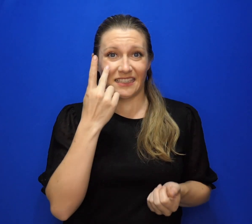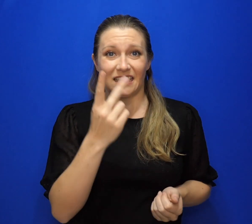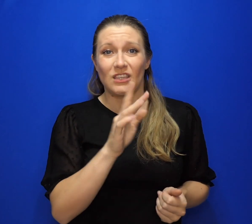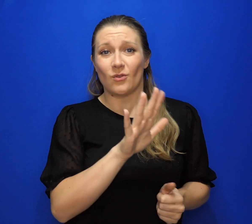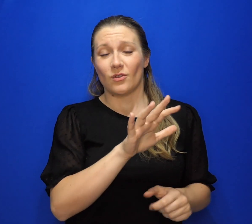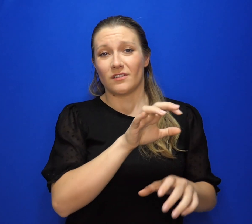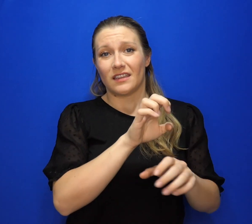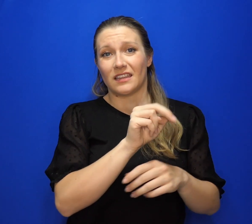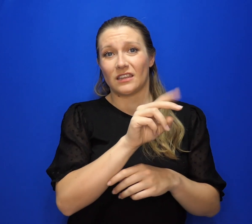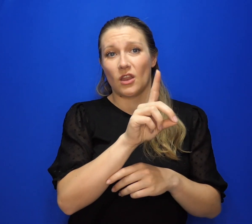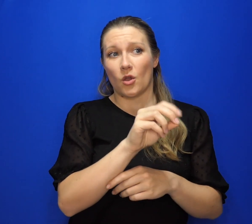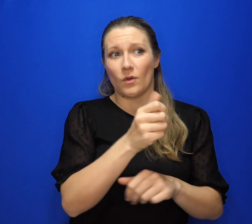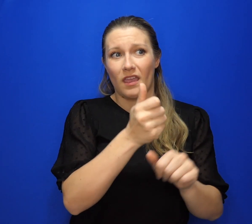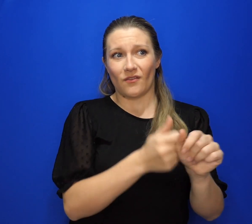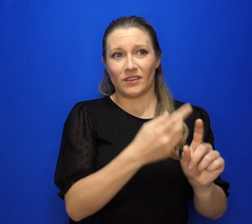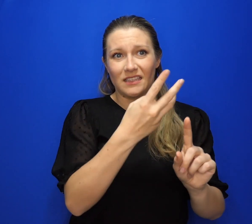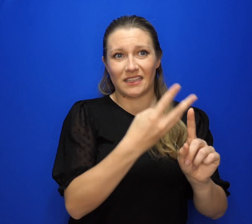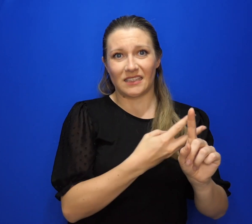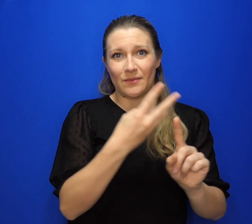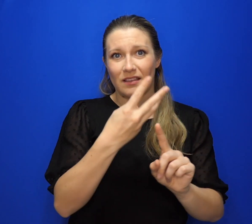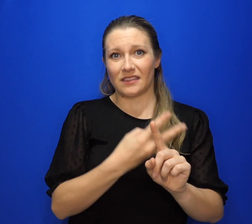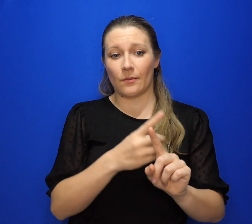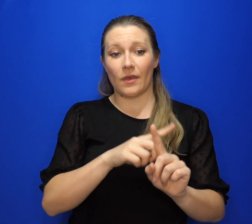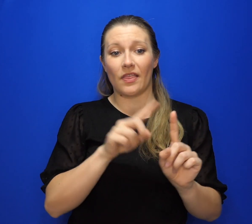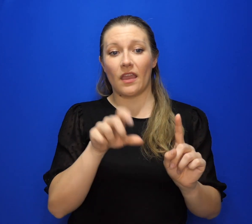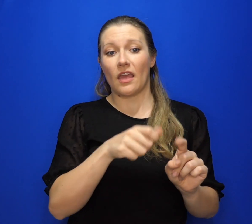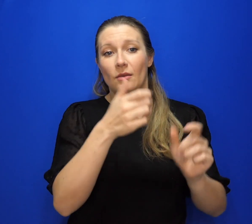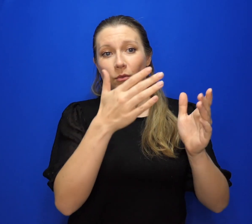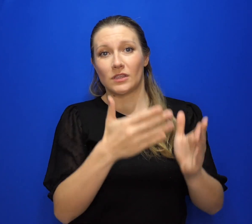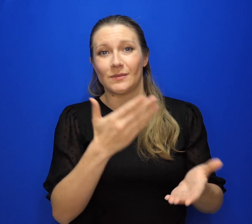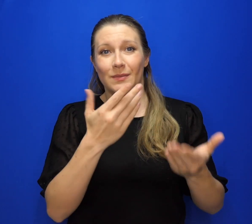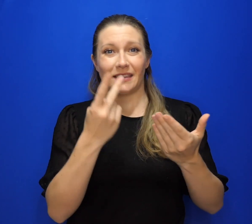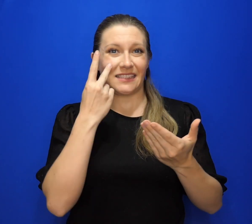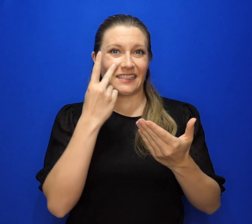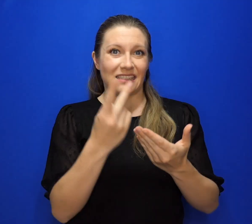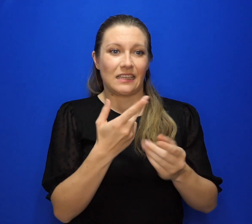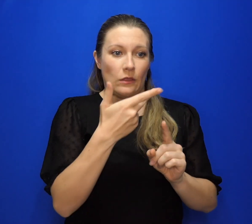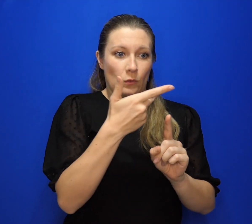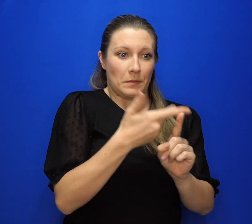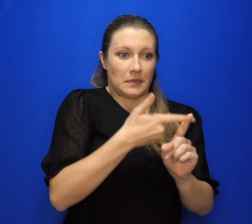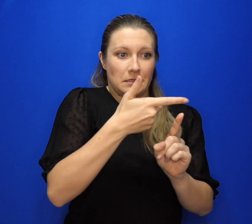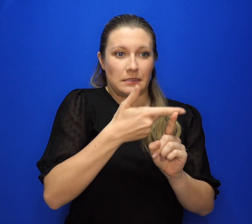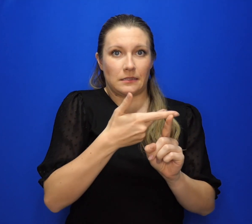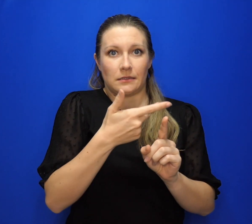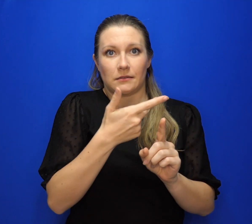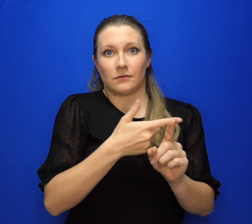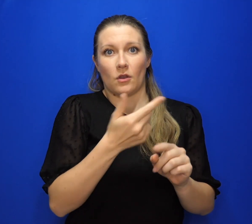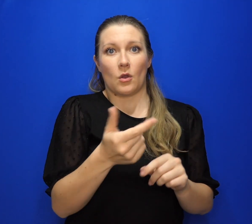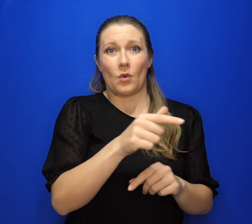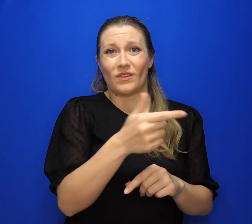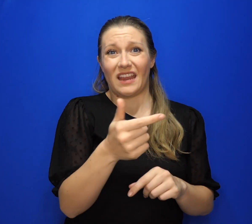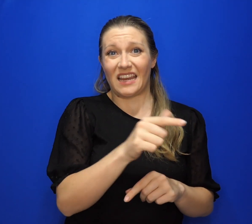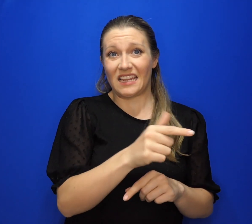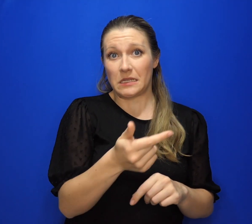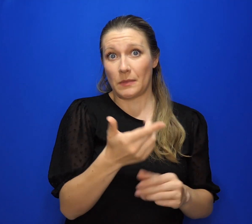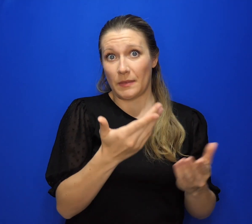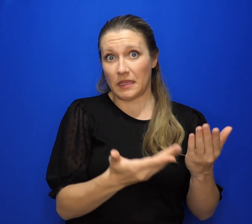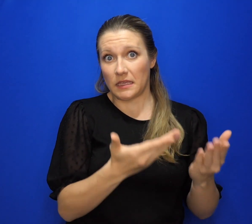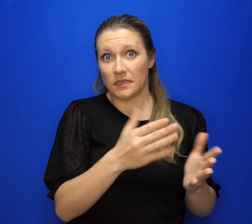every 6 months, but you may see the other person in between on a rotating basis.